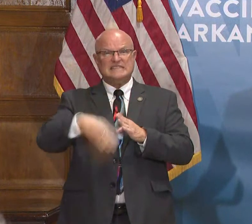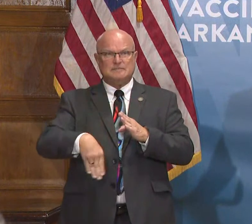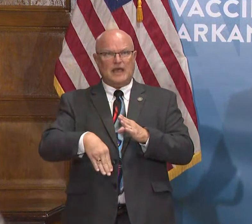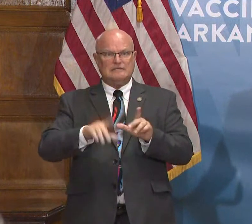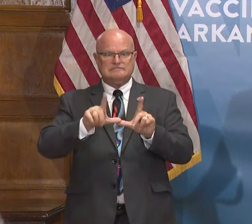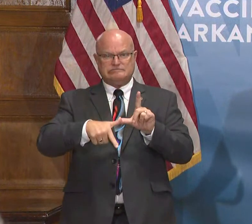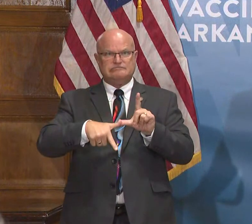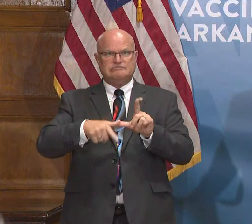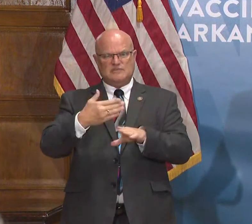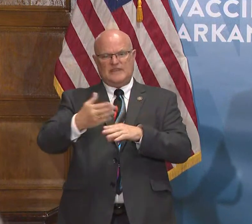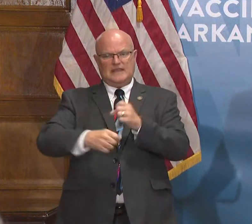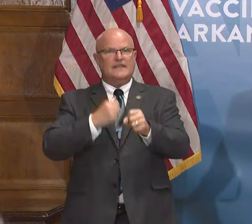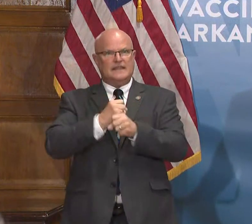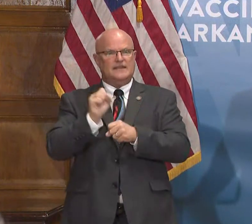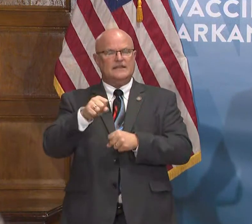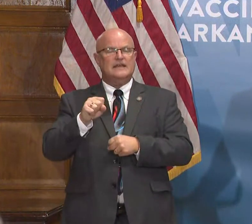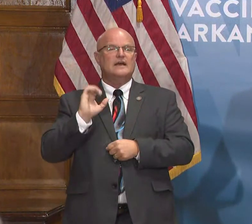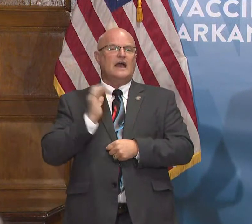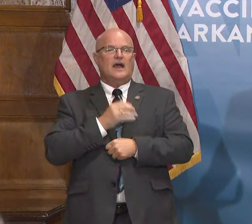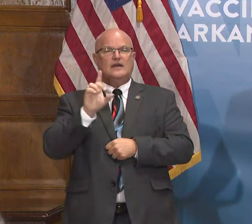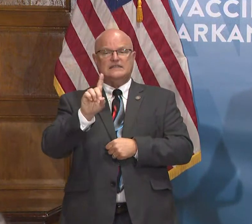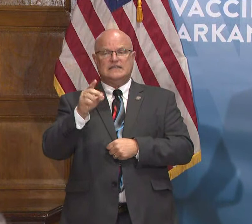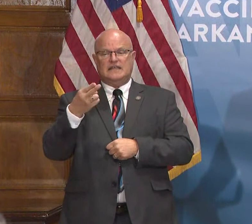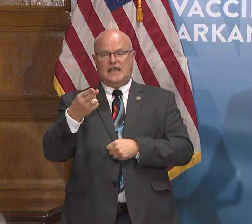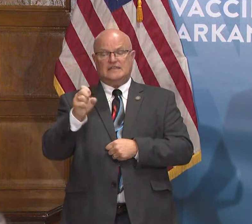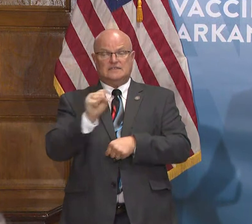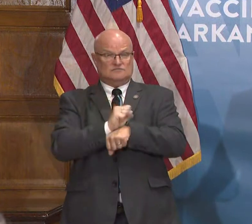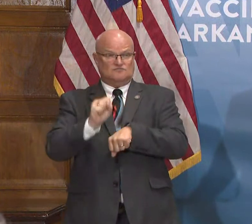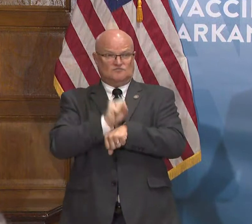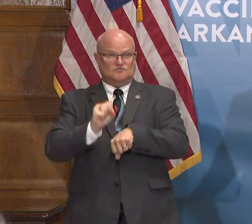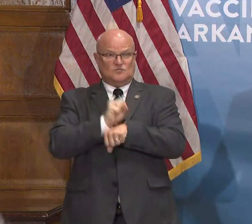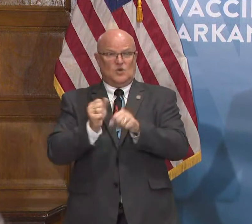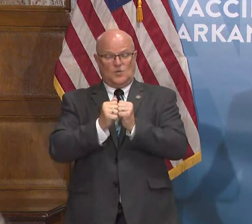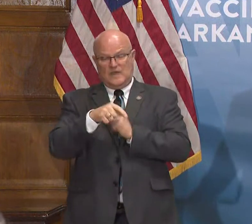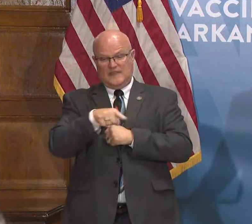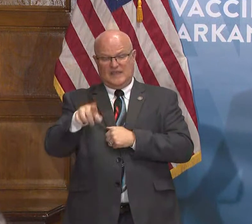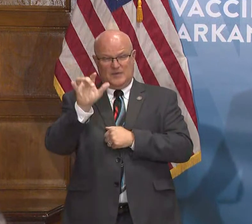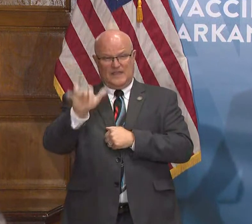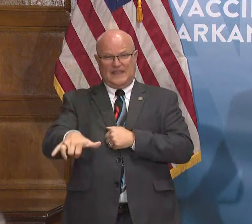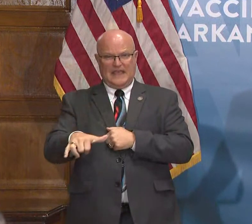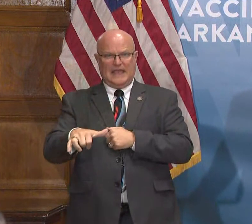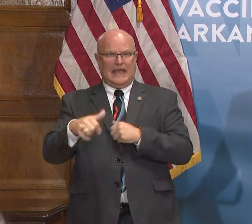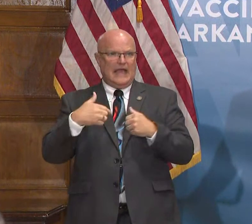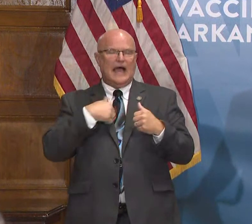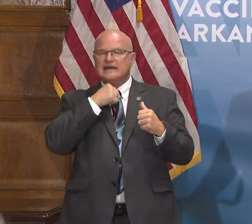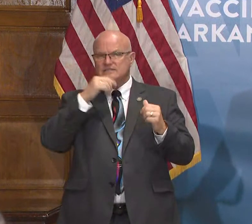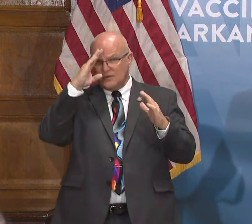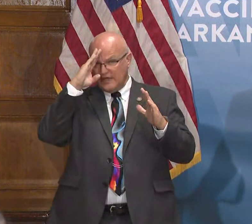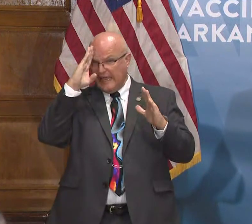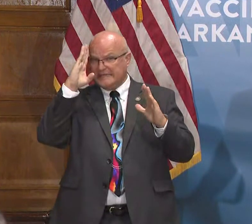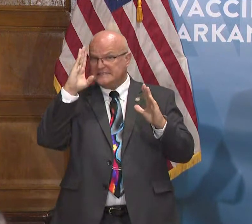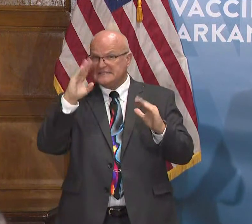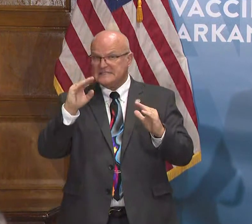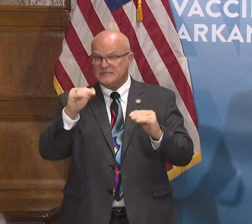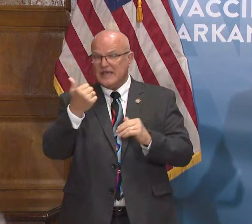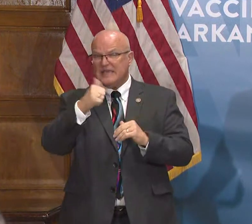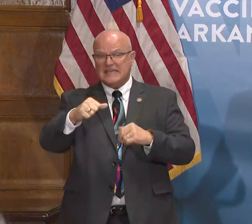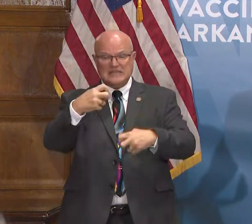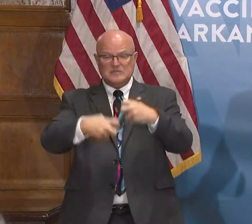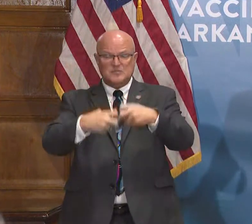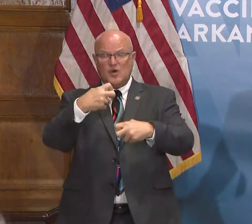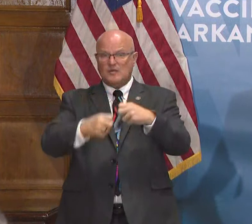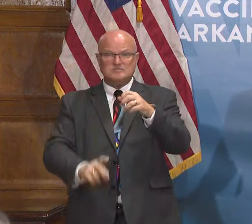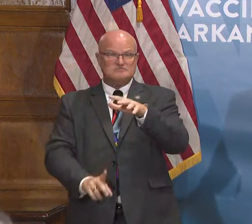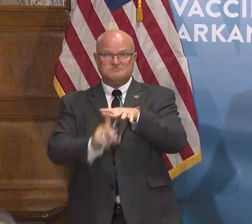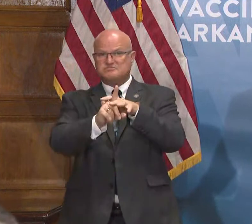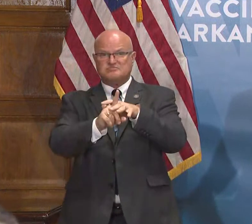year. So our DHS is working diligently with them on that. I don't anticipate any issue in